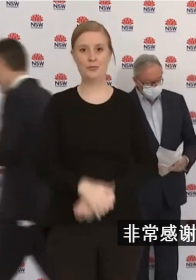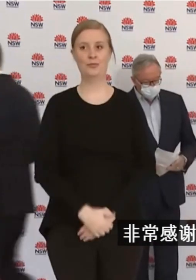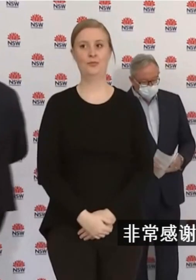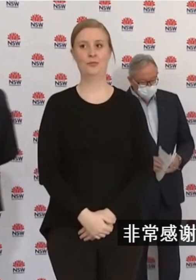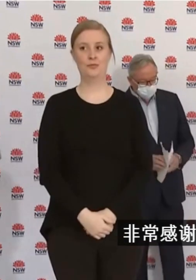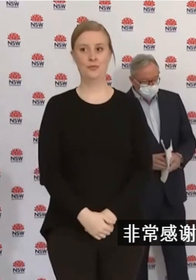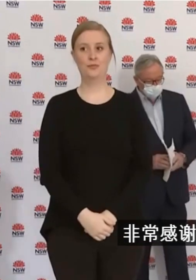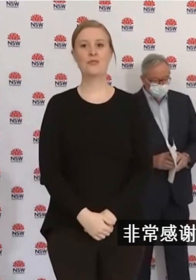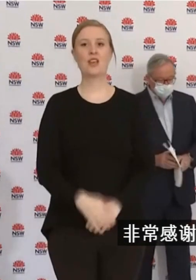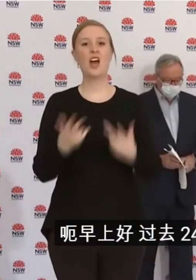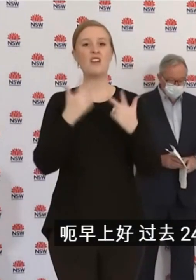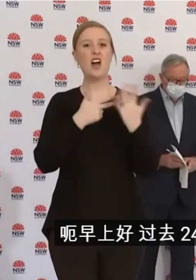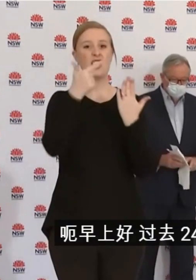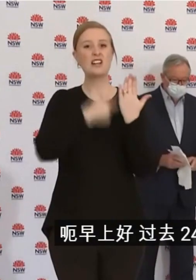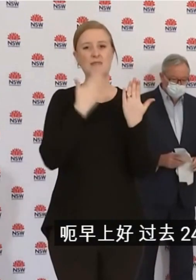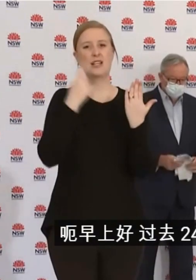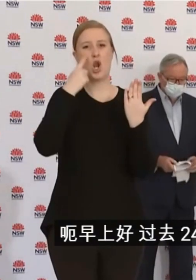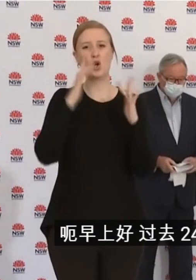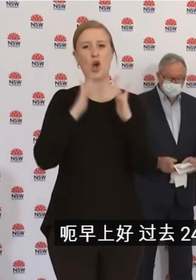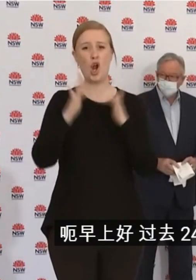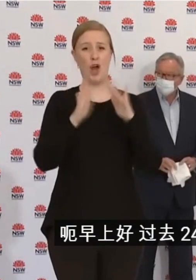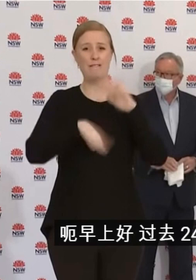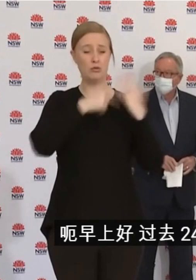Thank you, Dr. McNulty, Minister. Good morning.